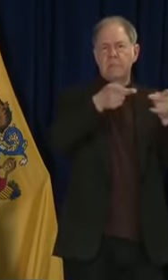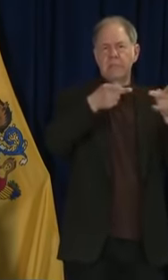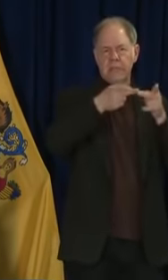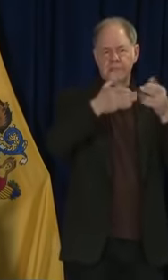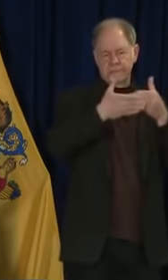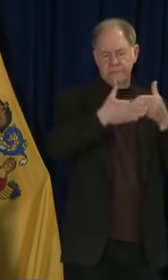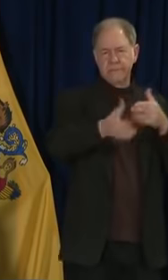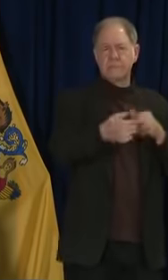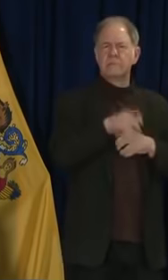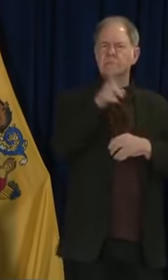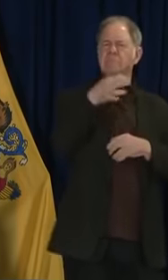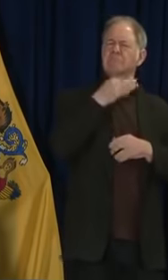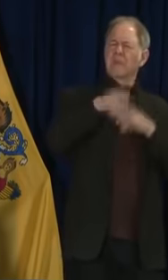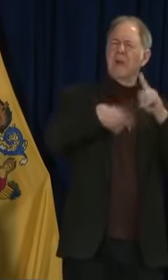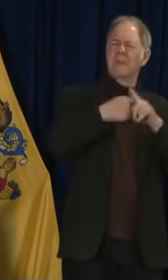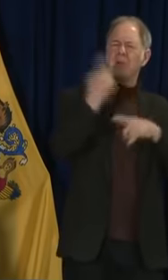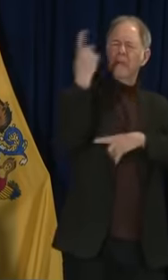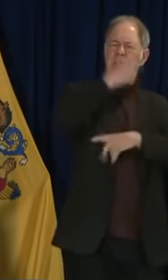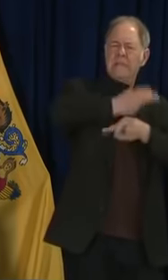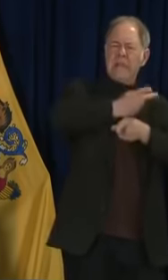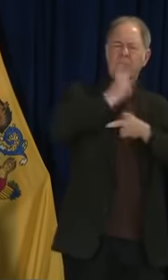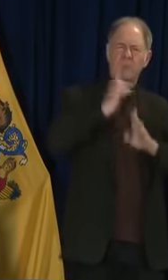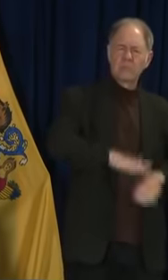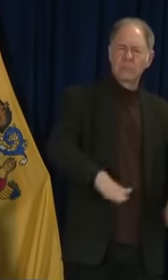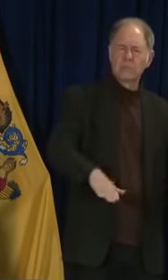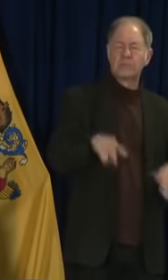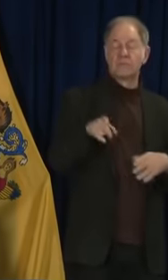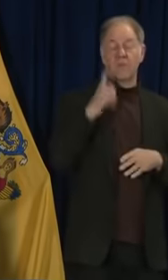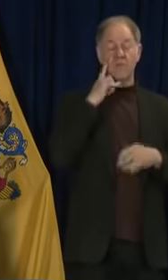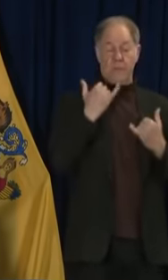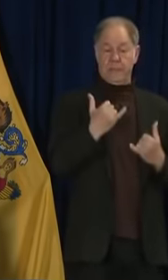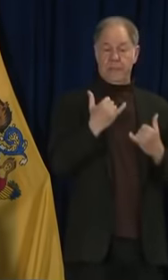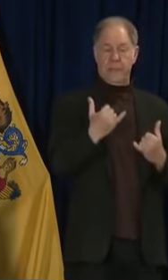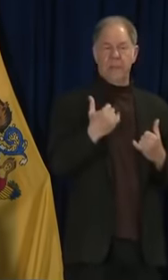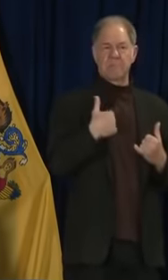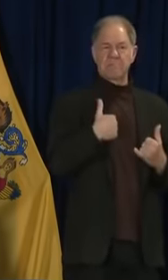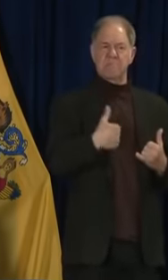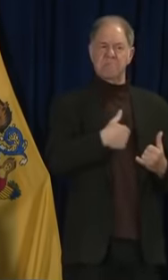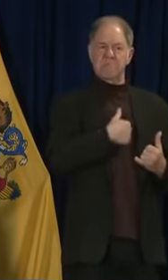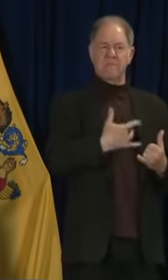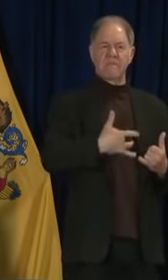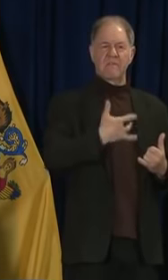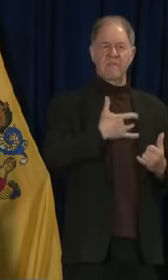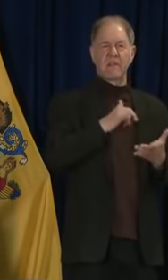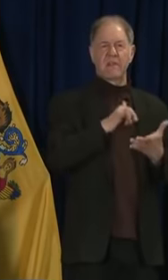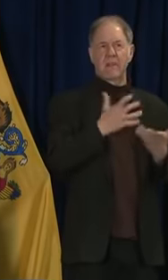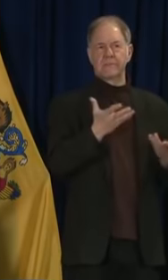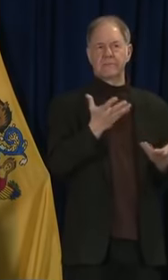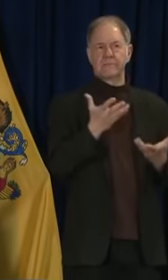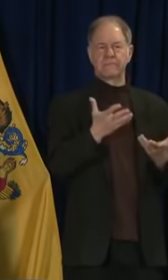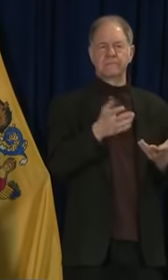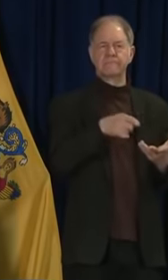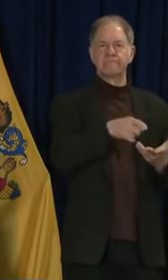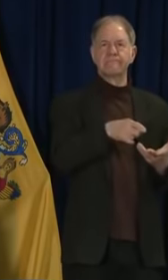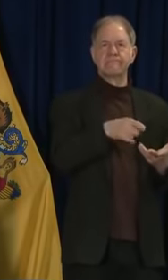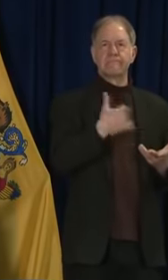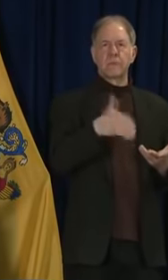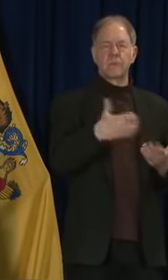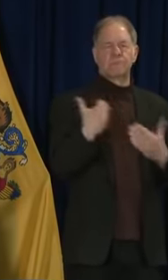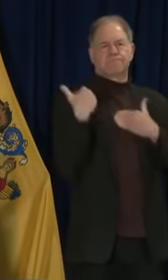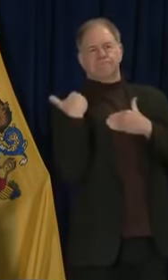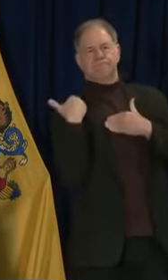Why no daycare centers? I think for the moment at least, we think the burden on